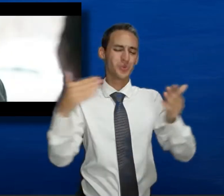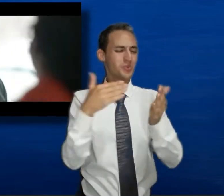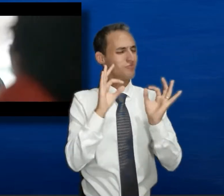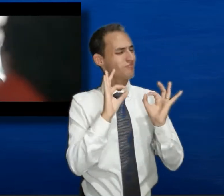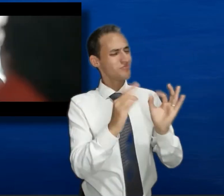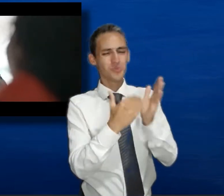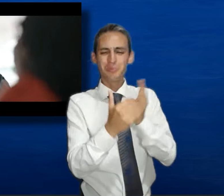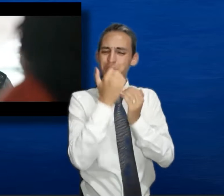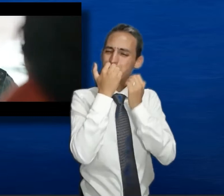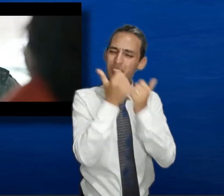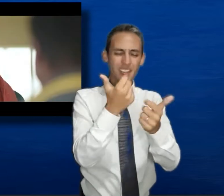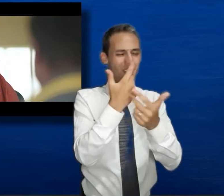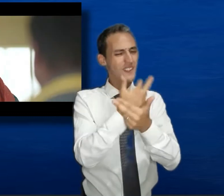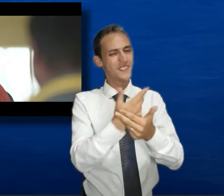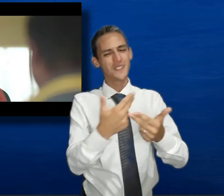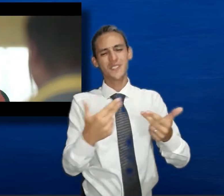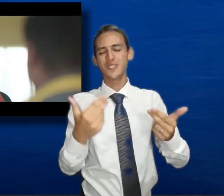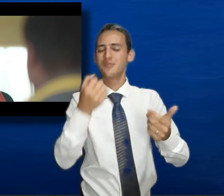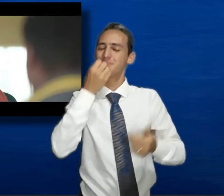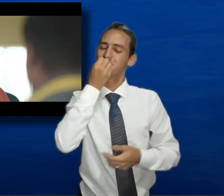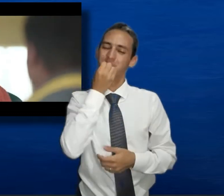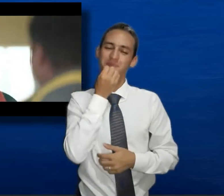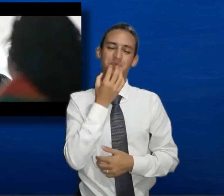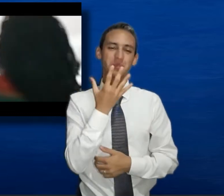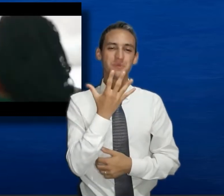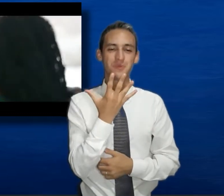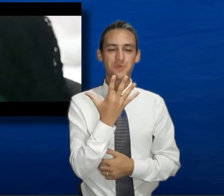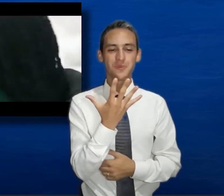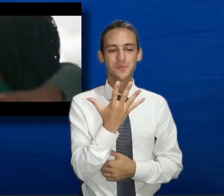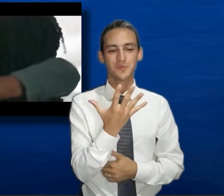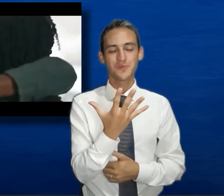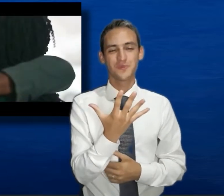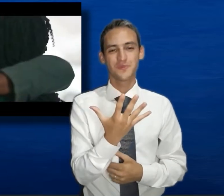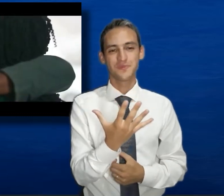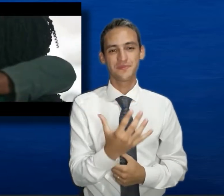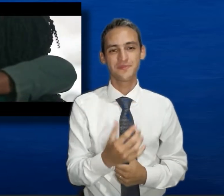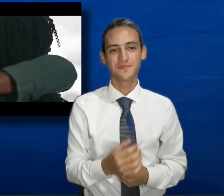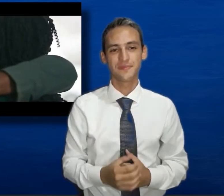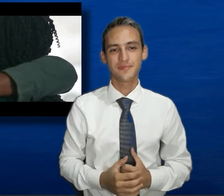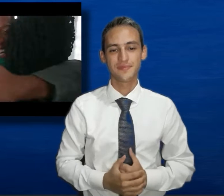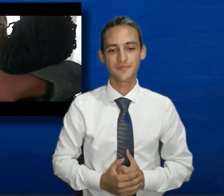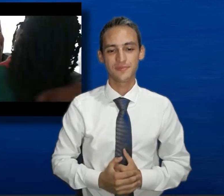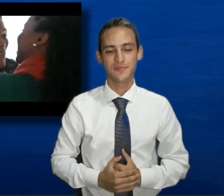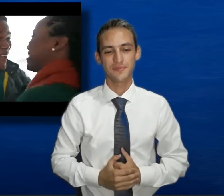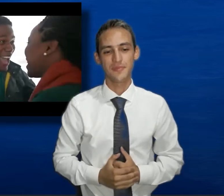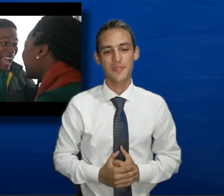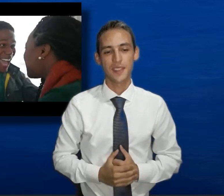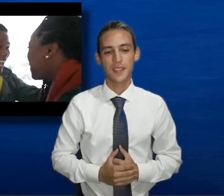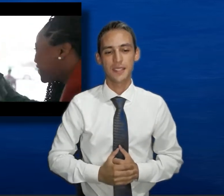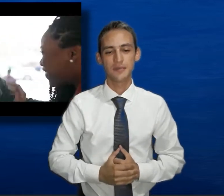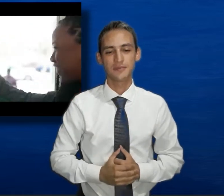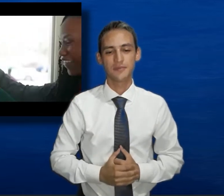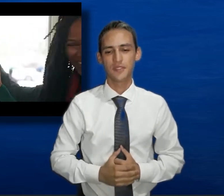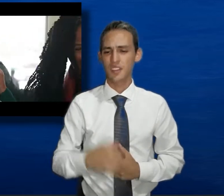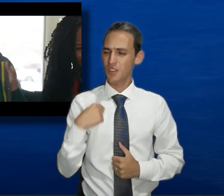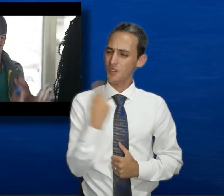these words will tell. All is well, all is